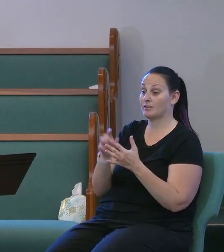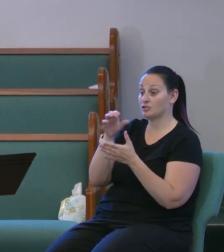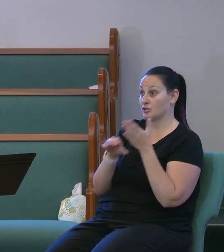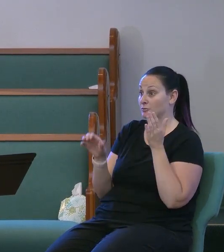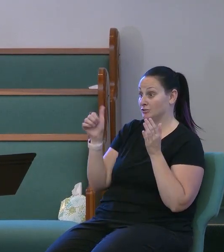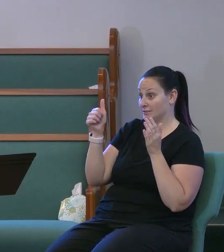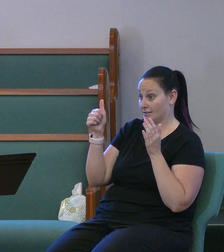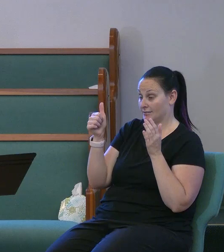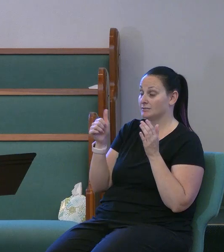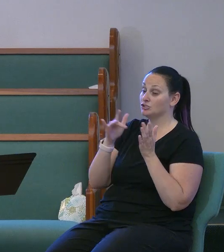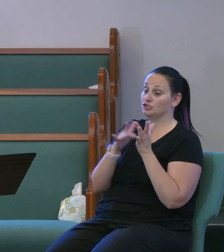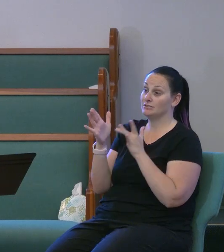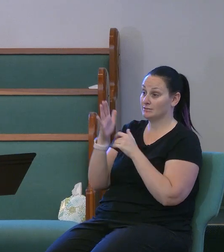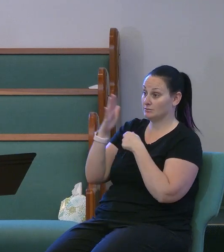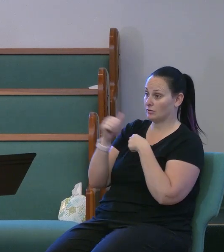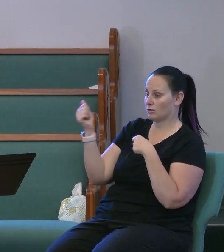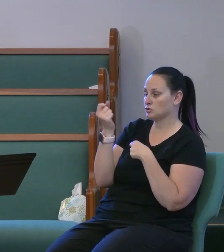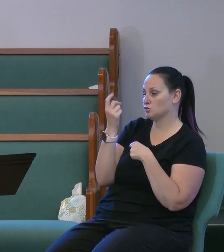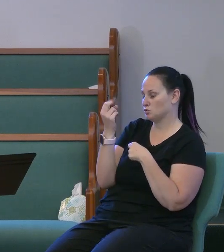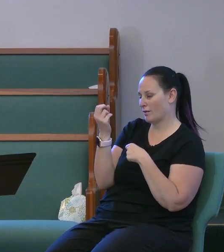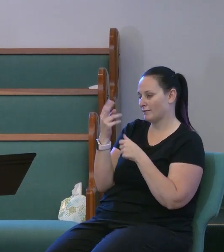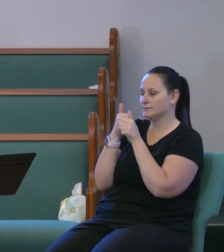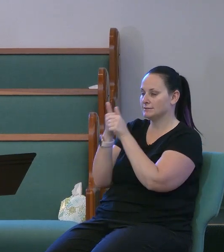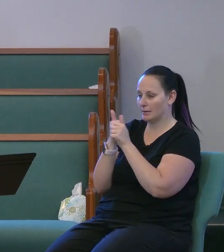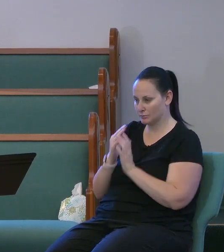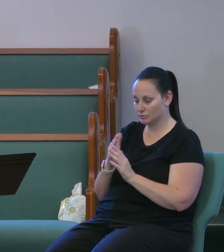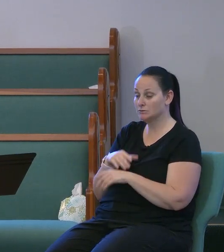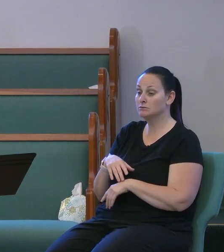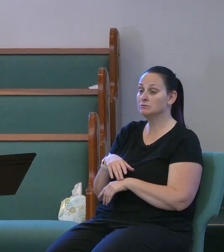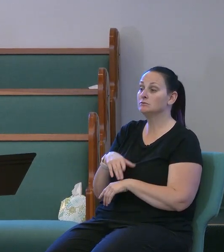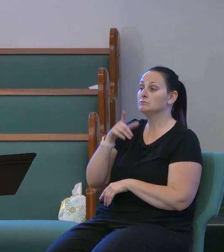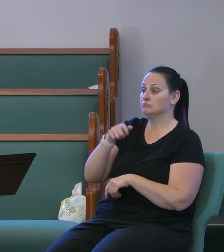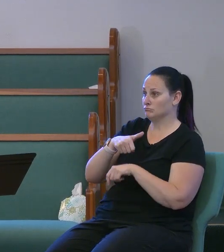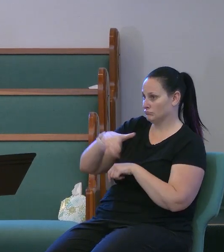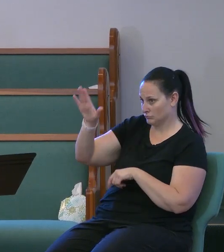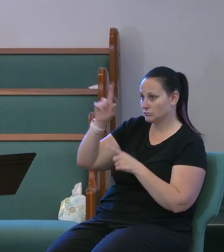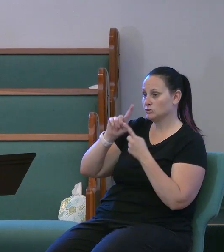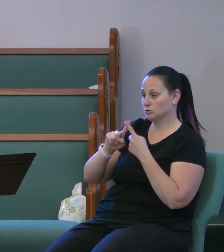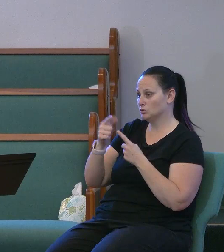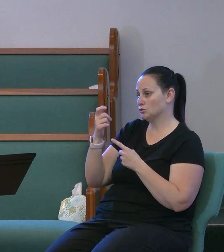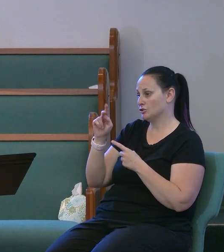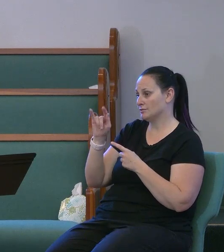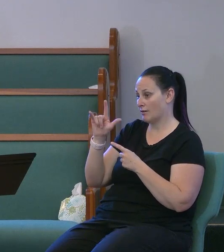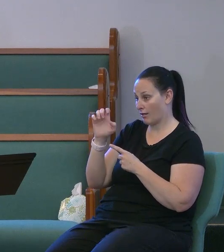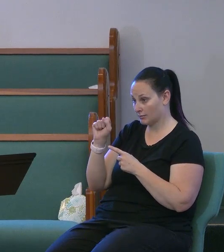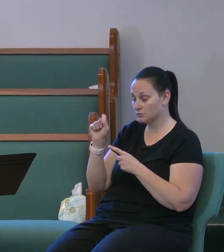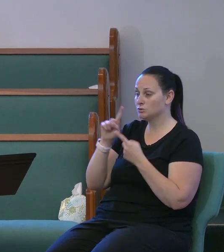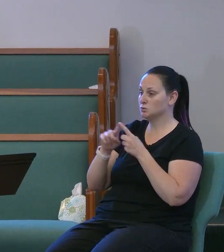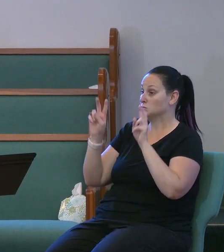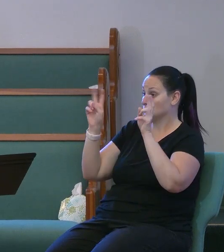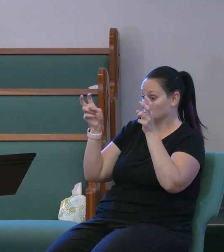10, Jesus calls 12 disciples. He sends them out to the Gentiles to,